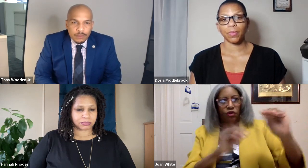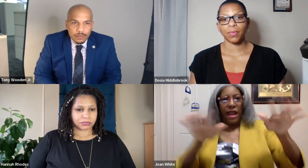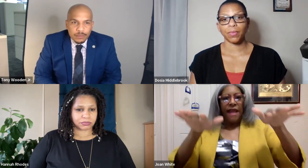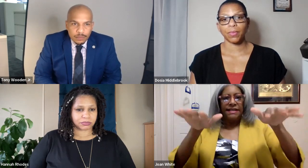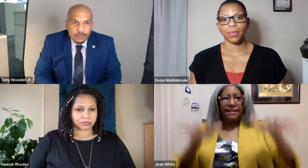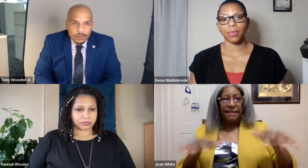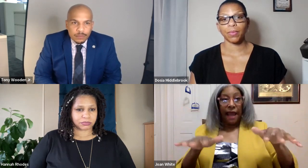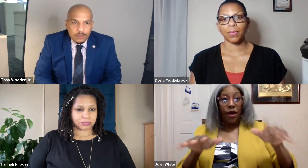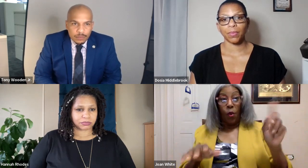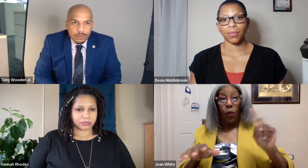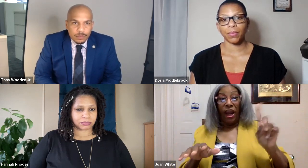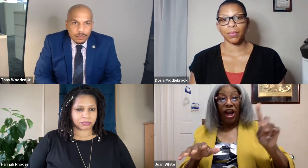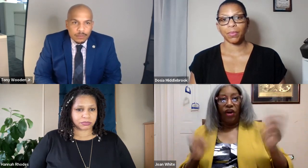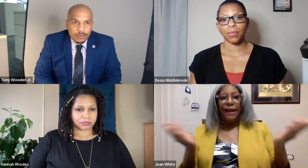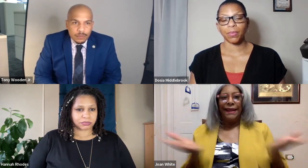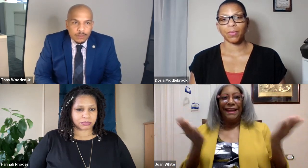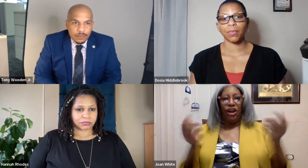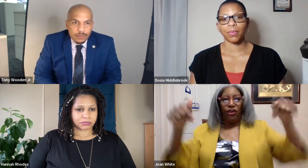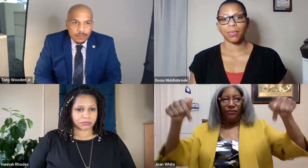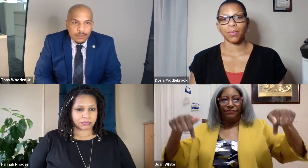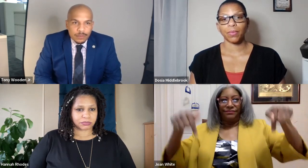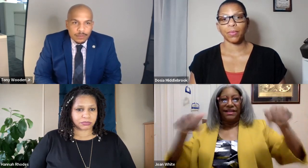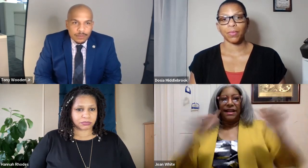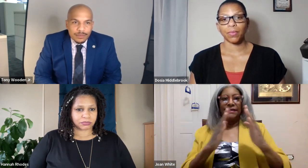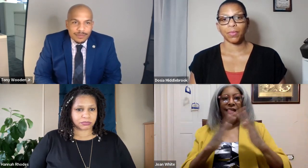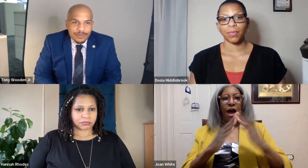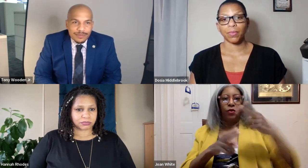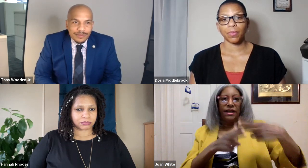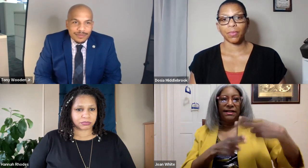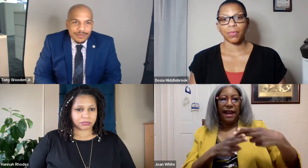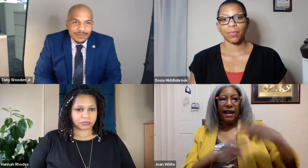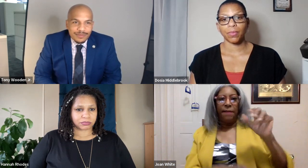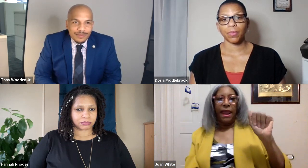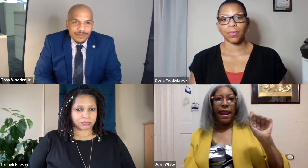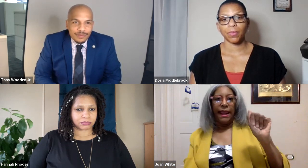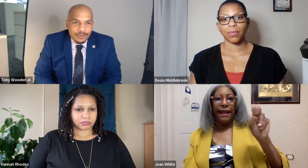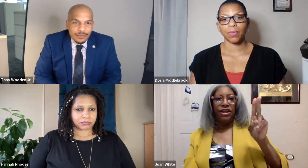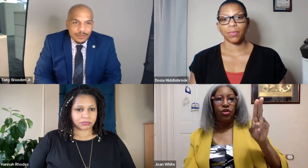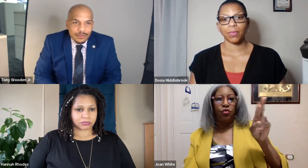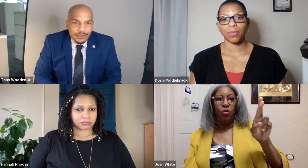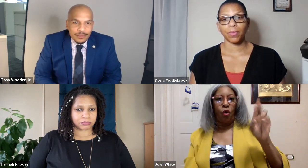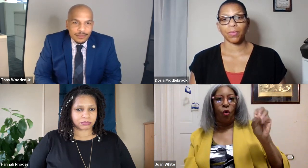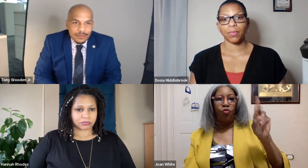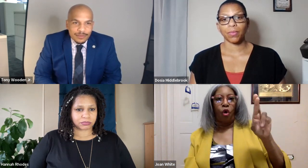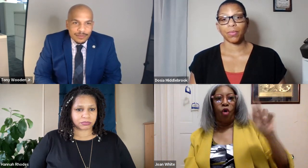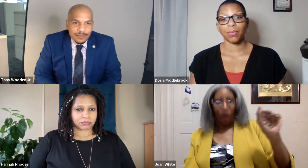Illinois and settled in there, like where we are right now, in the town of